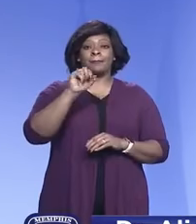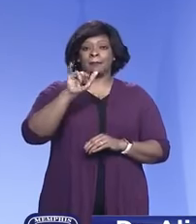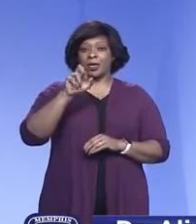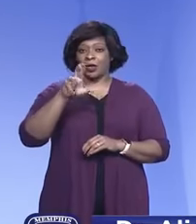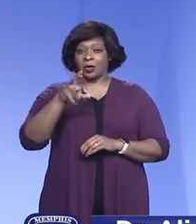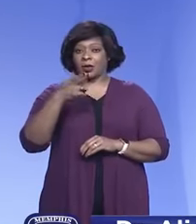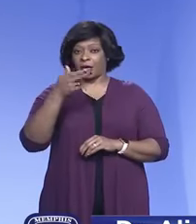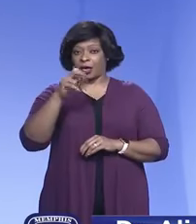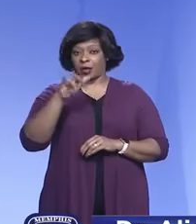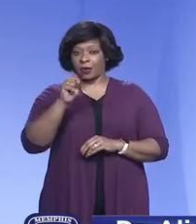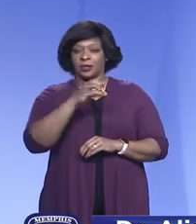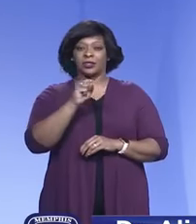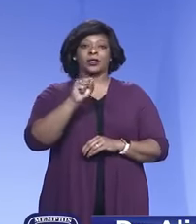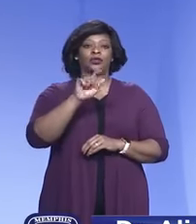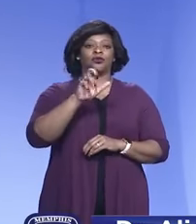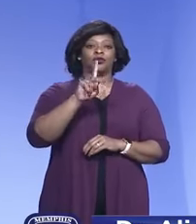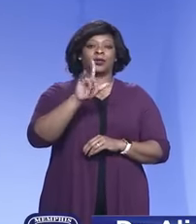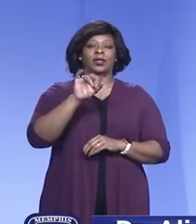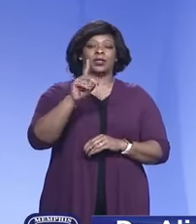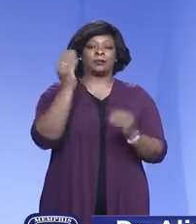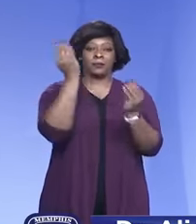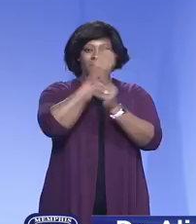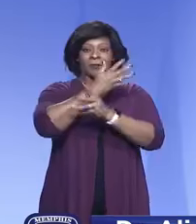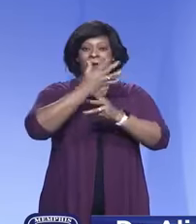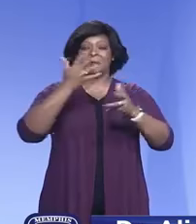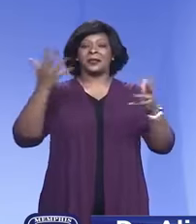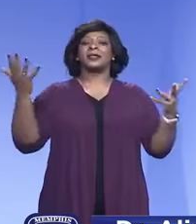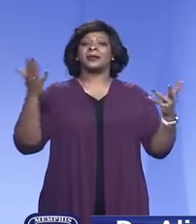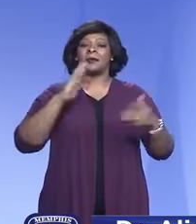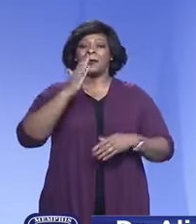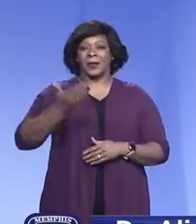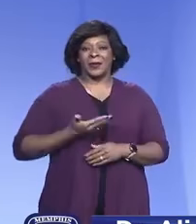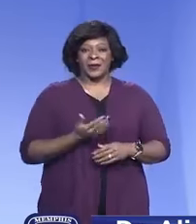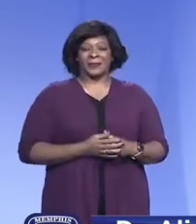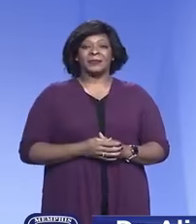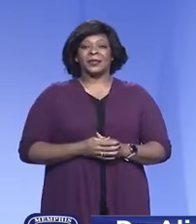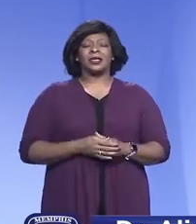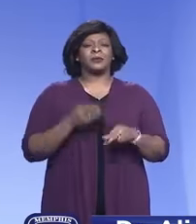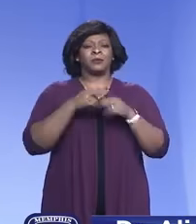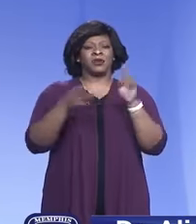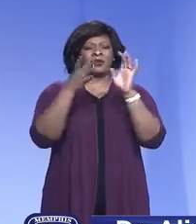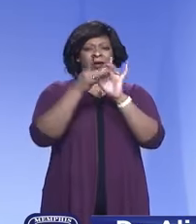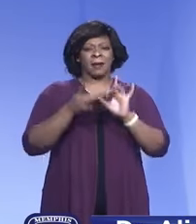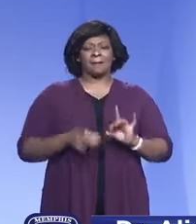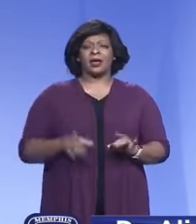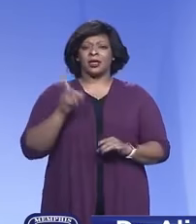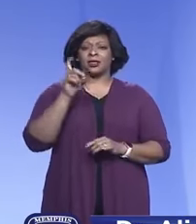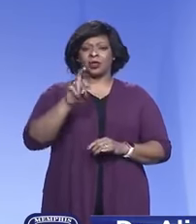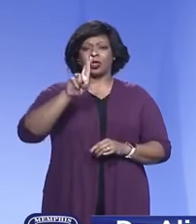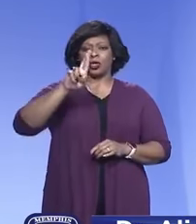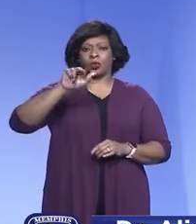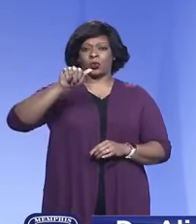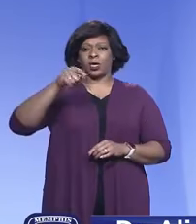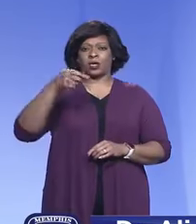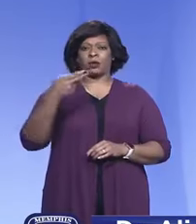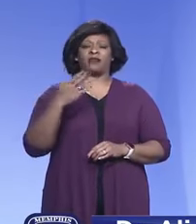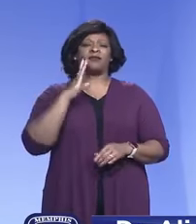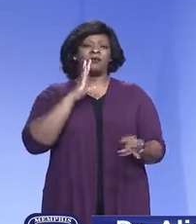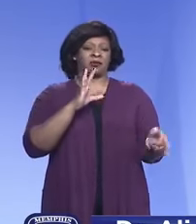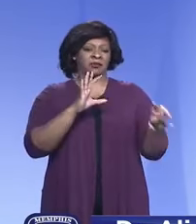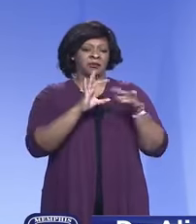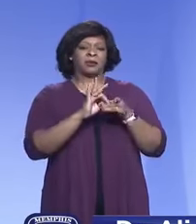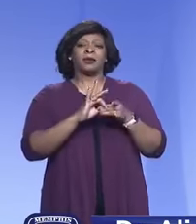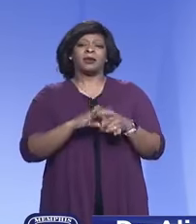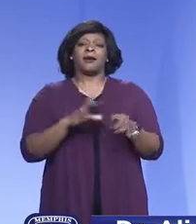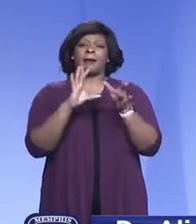you to the Joint Task Force update. I'm going to give just a few brief comments today, and Dr. Randolph will join me and add some comments